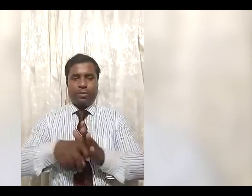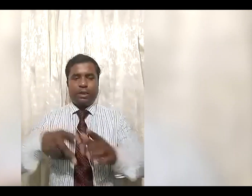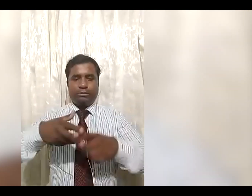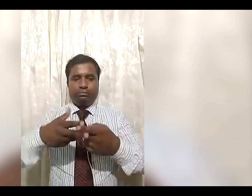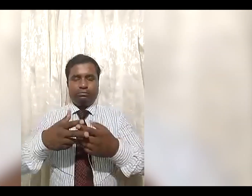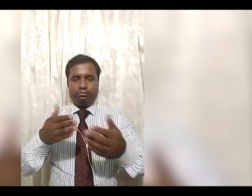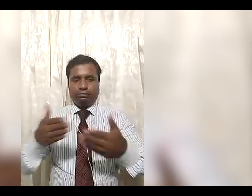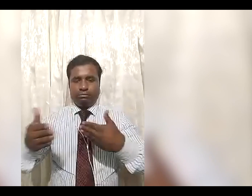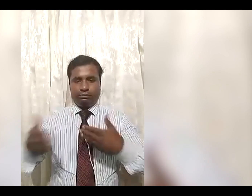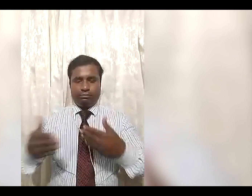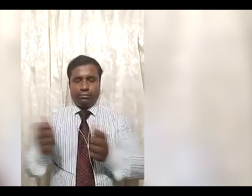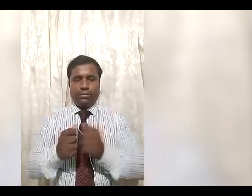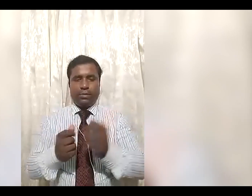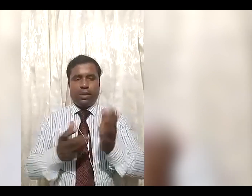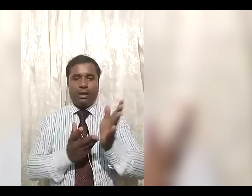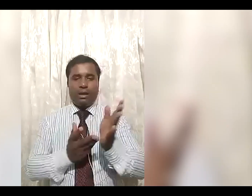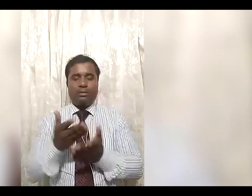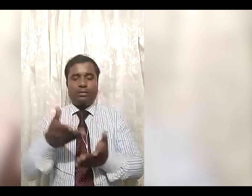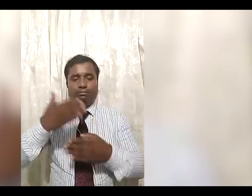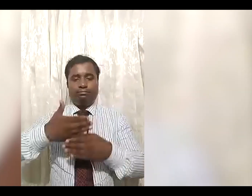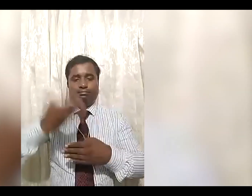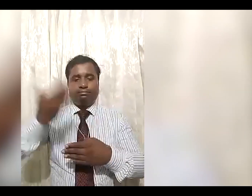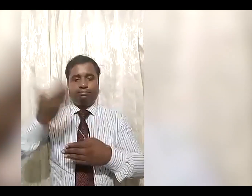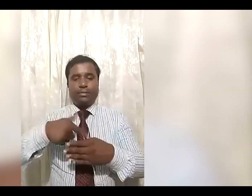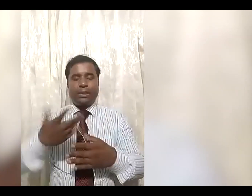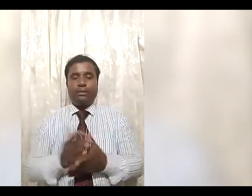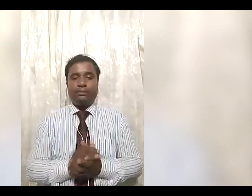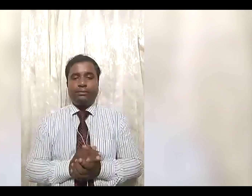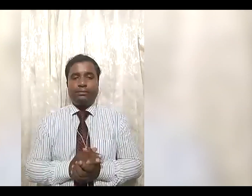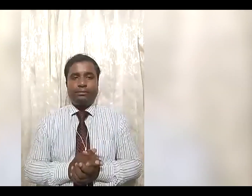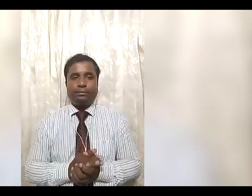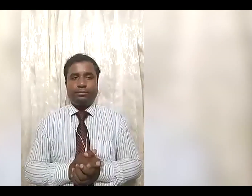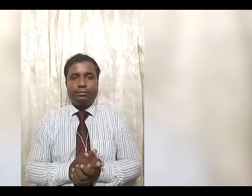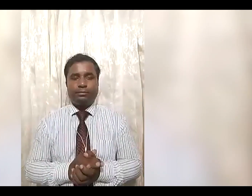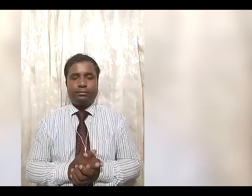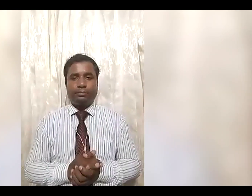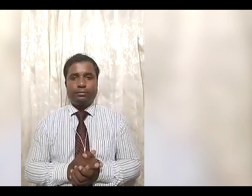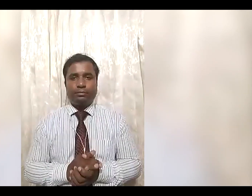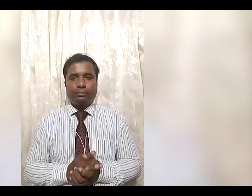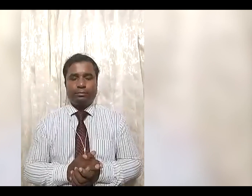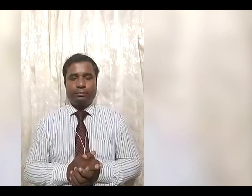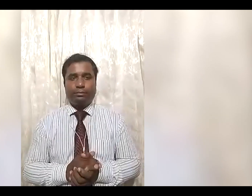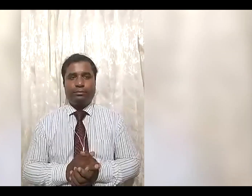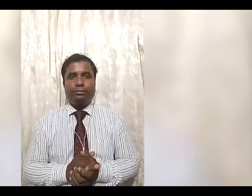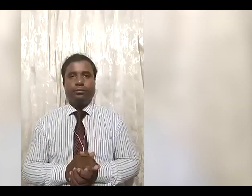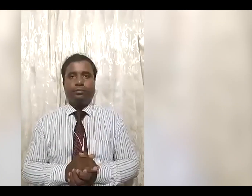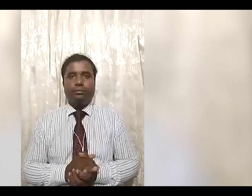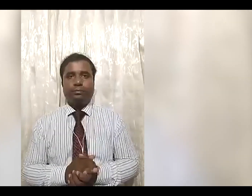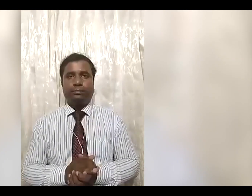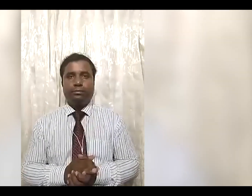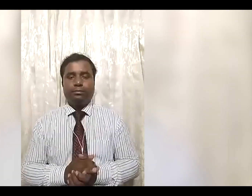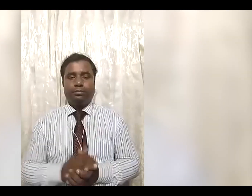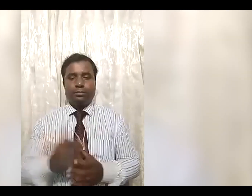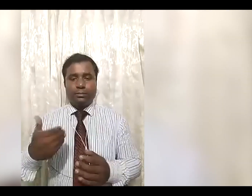will end. So as a youth leader, I aspire to be the change. We need to